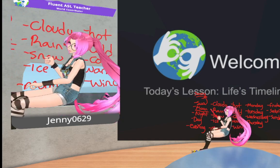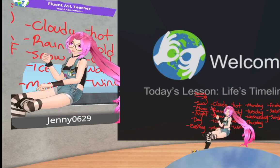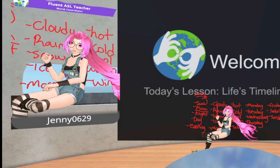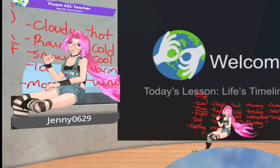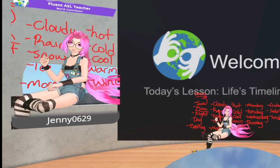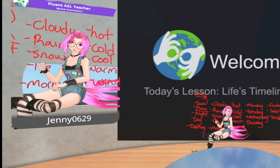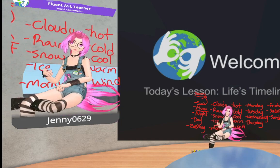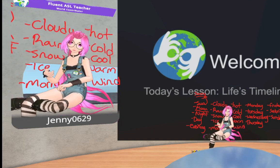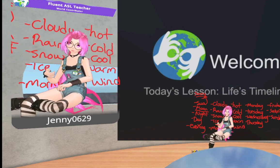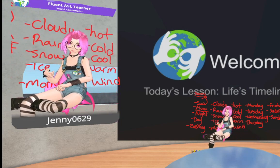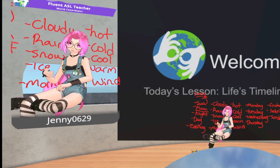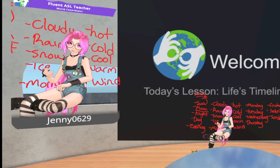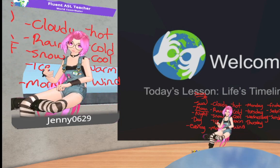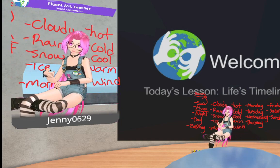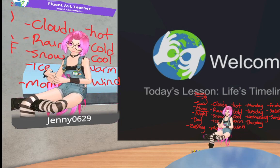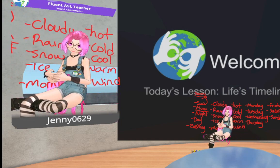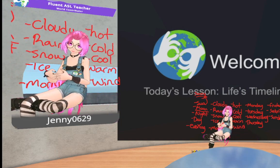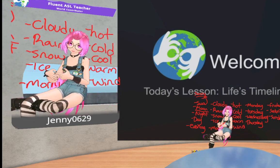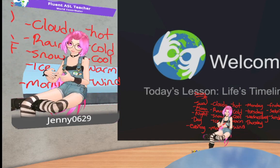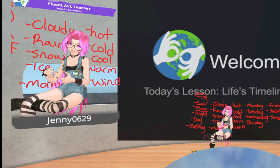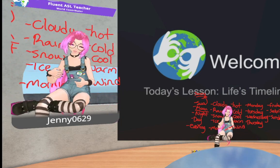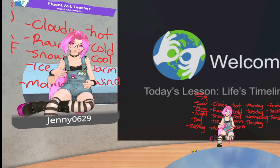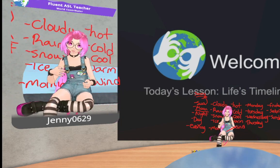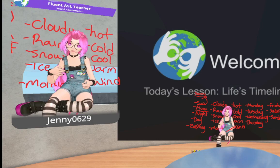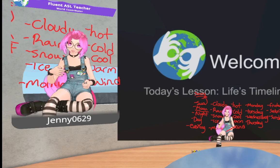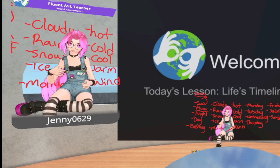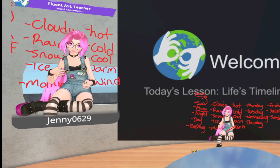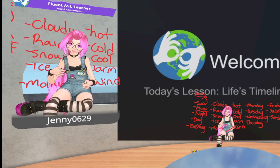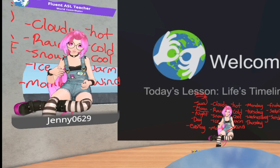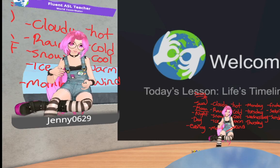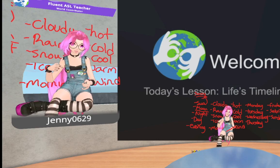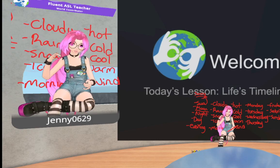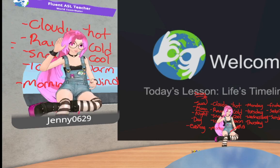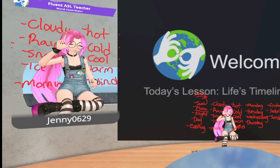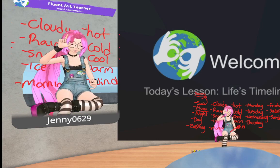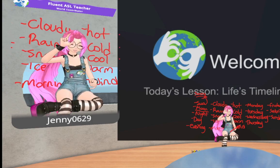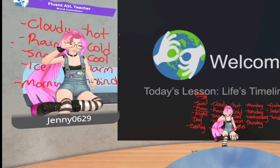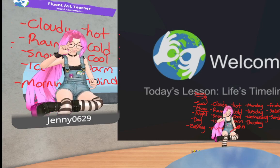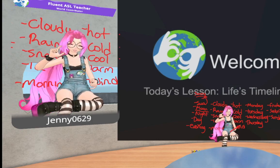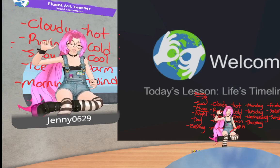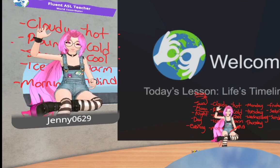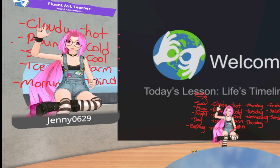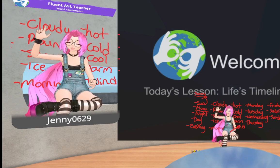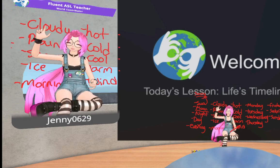Undead, you know this one. There you go. You got it.